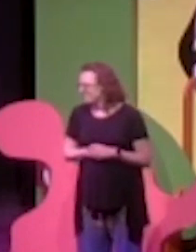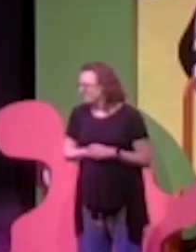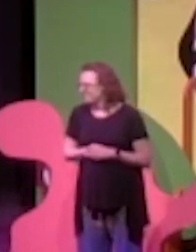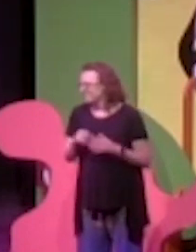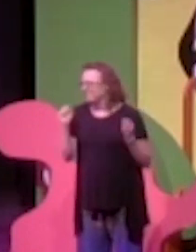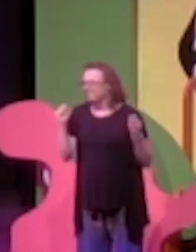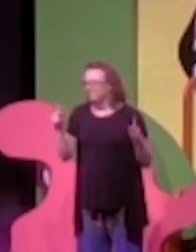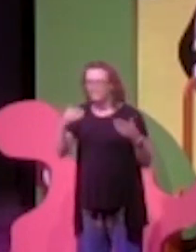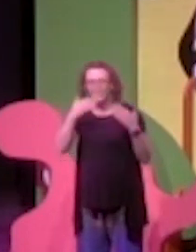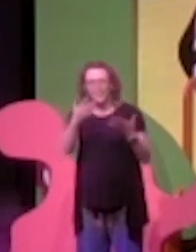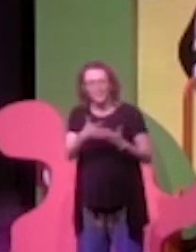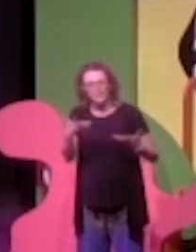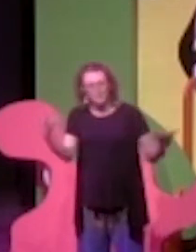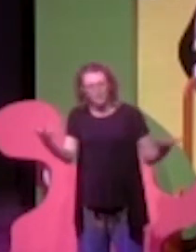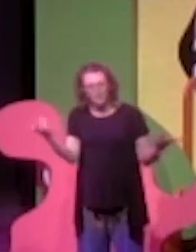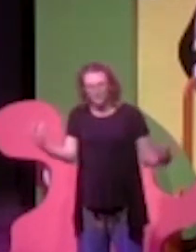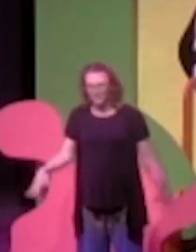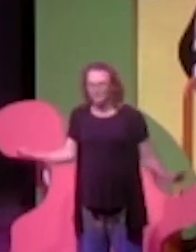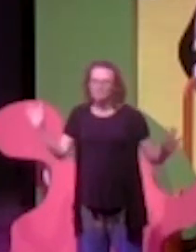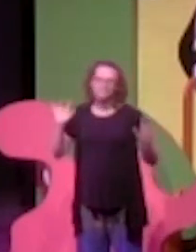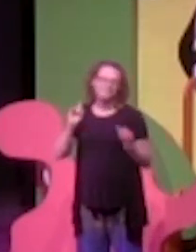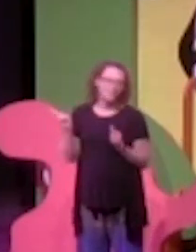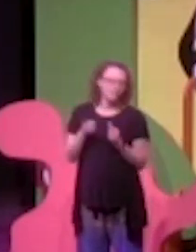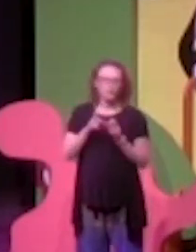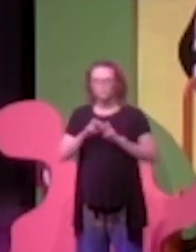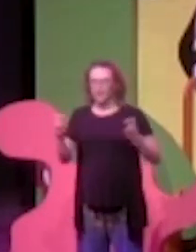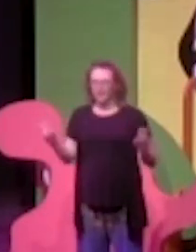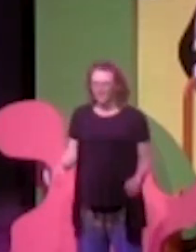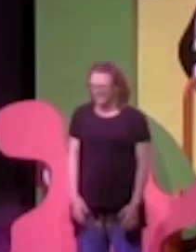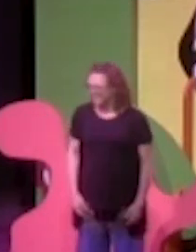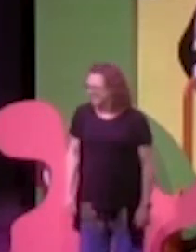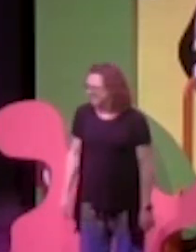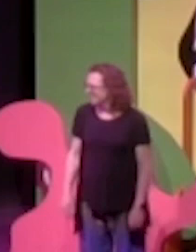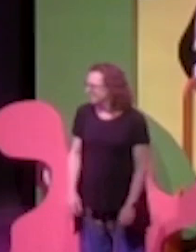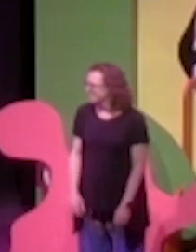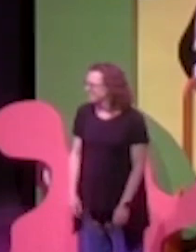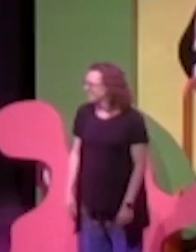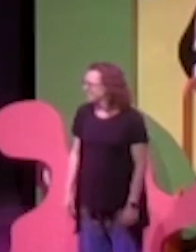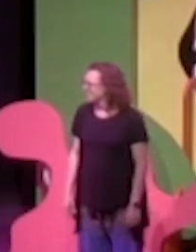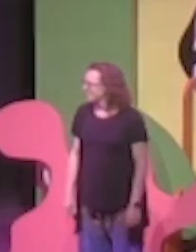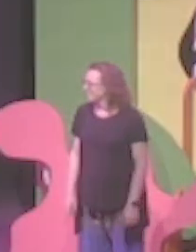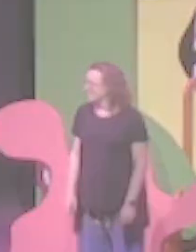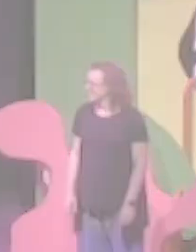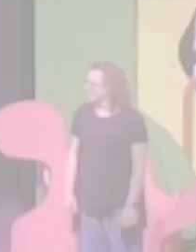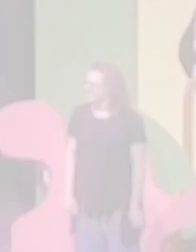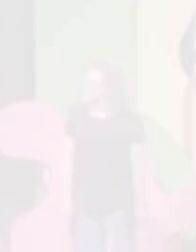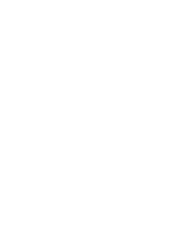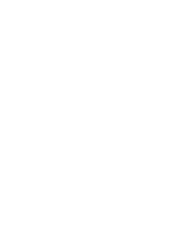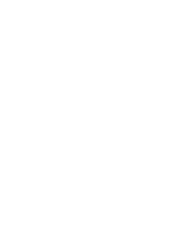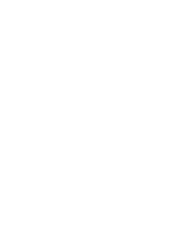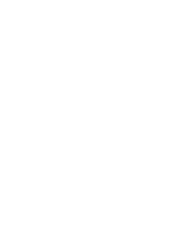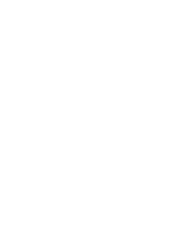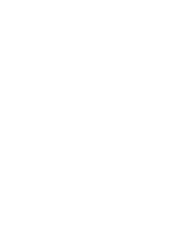All right, thank you so much. Thank you.